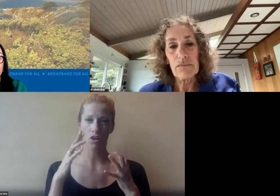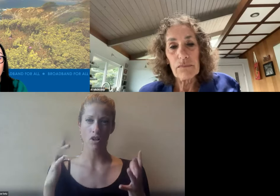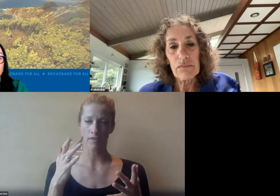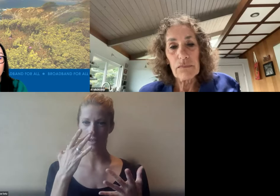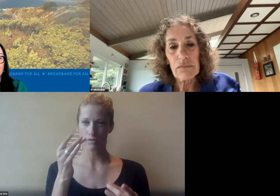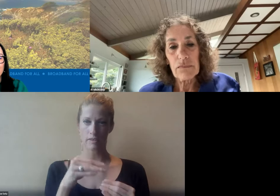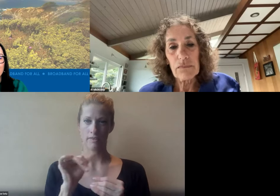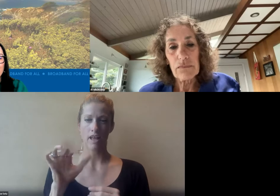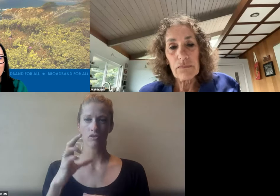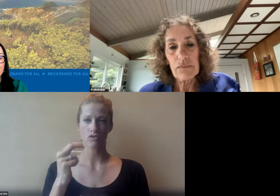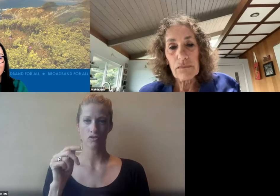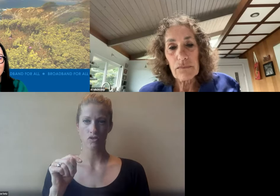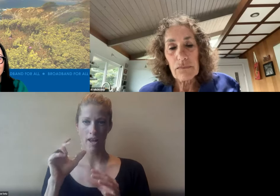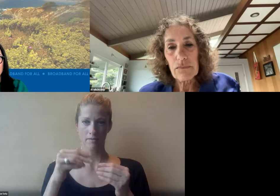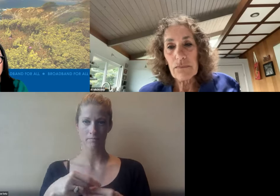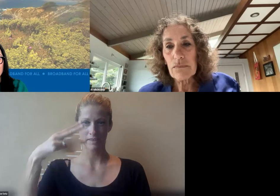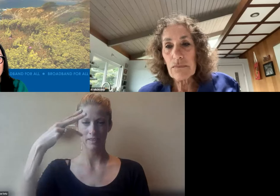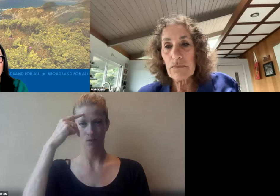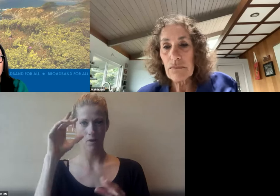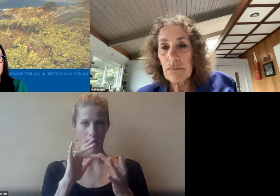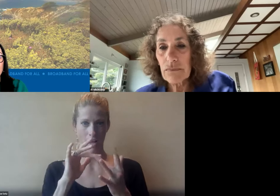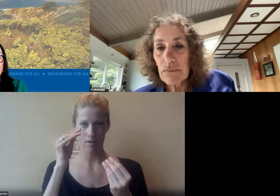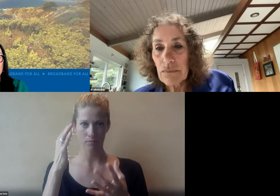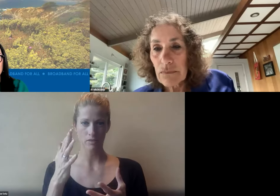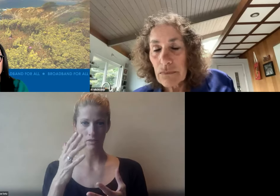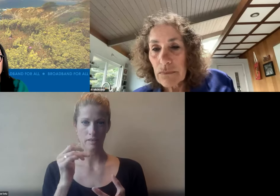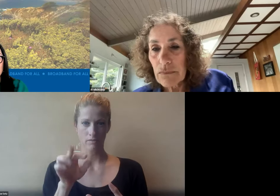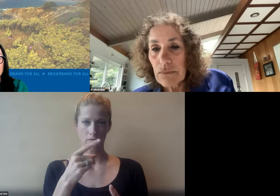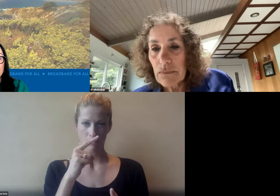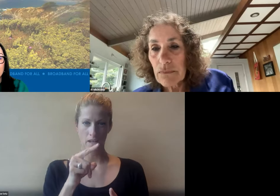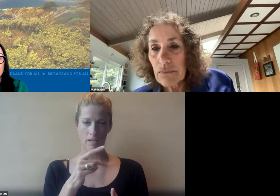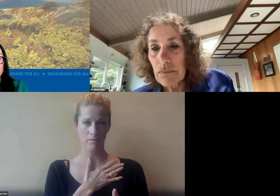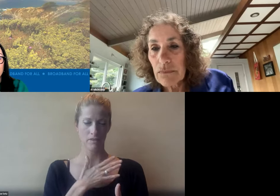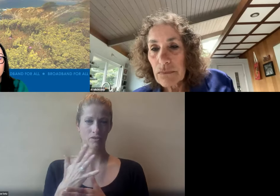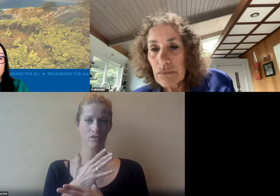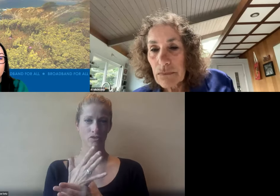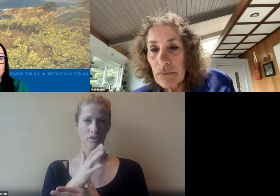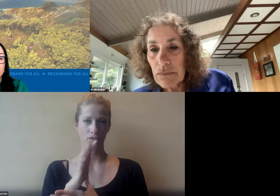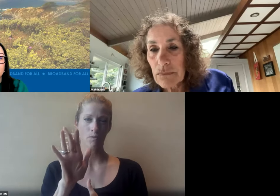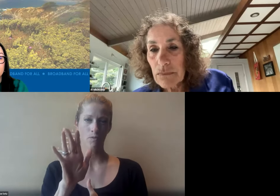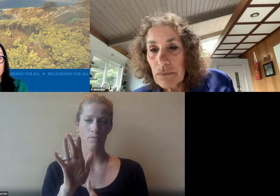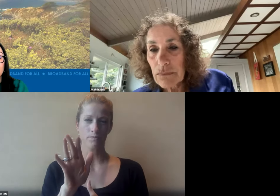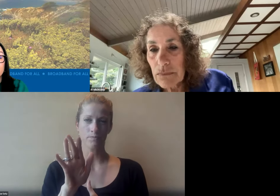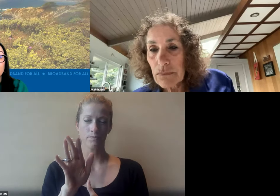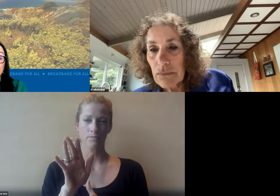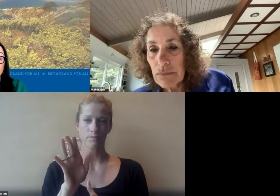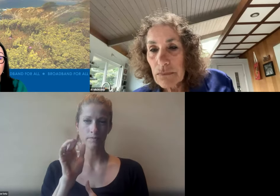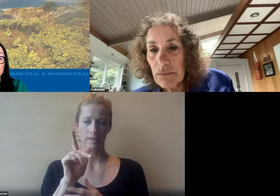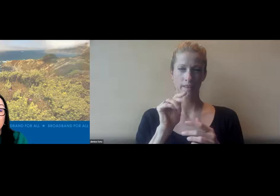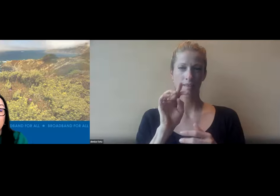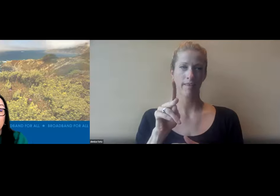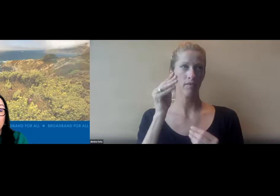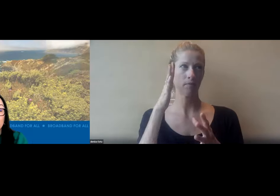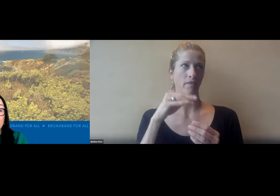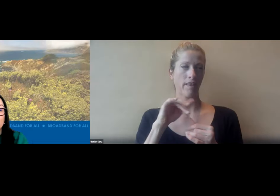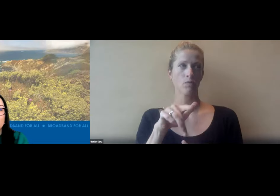in the chat for contact information. If you would please share your contact information in the chat so folks can reach out